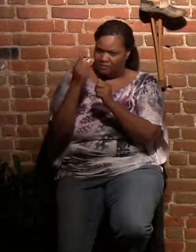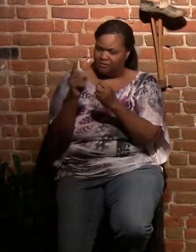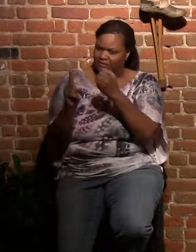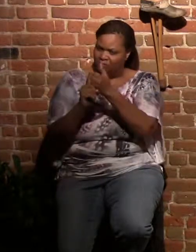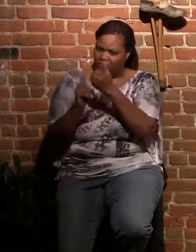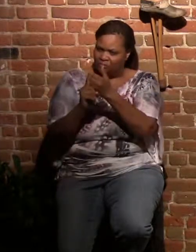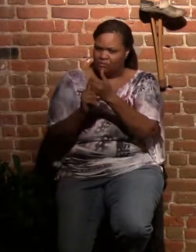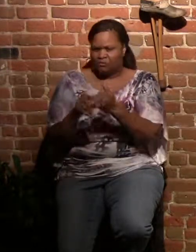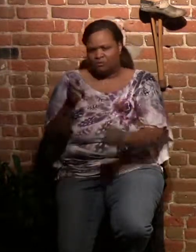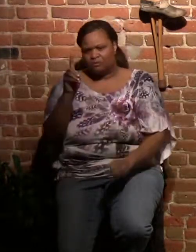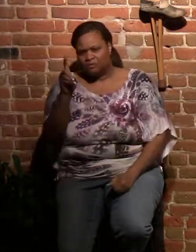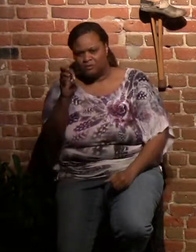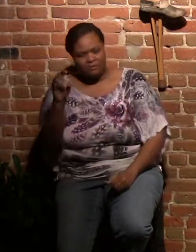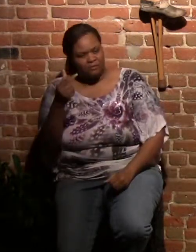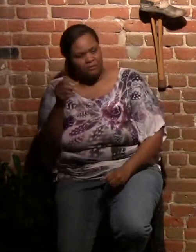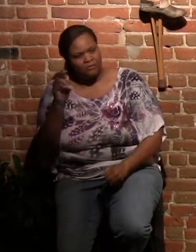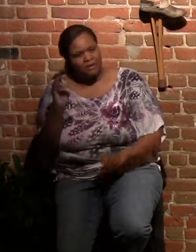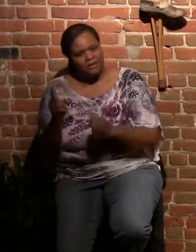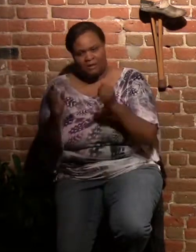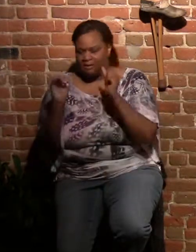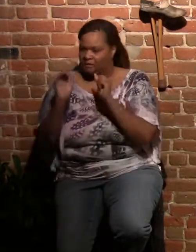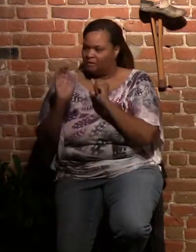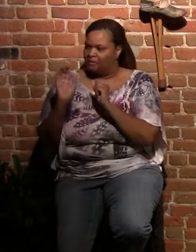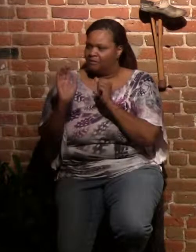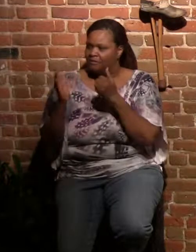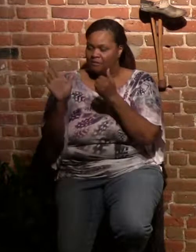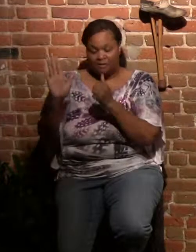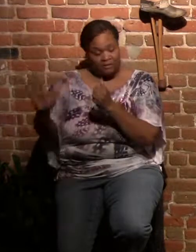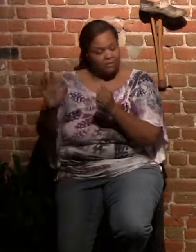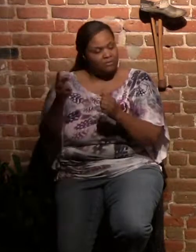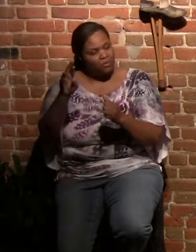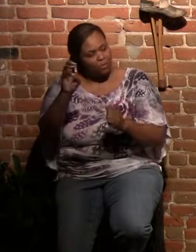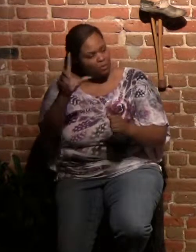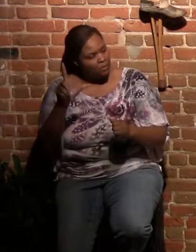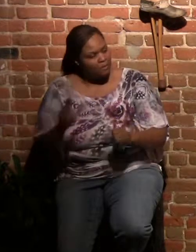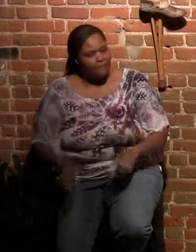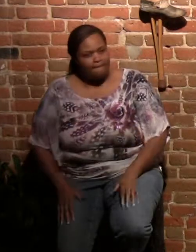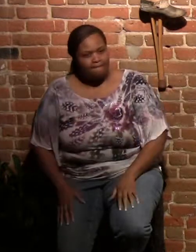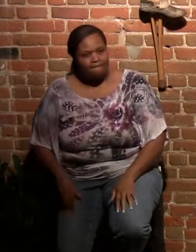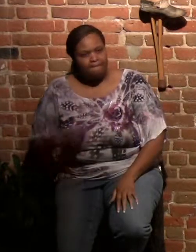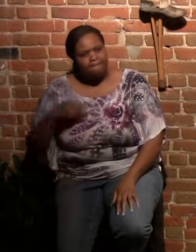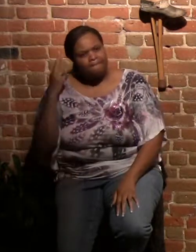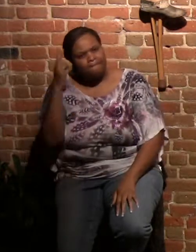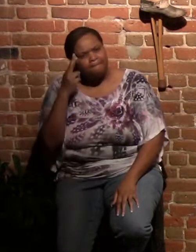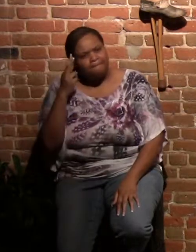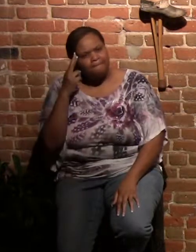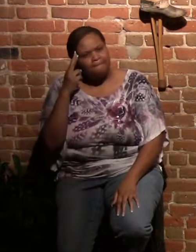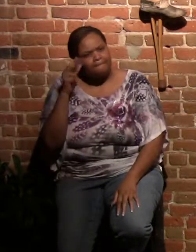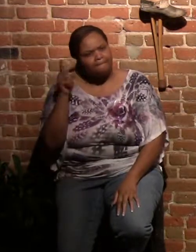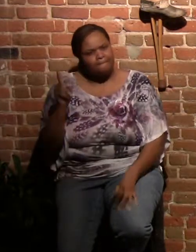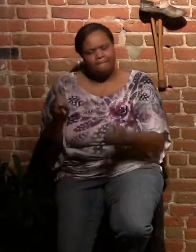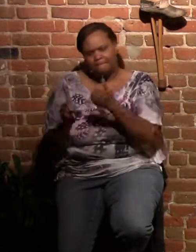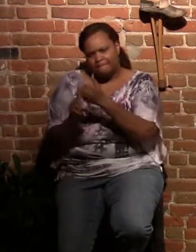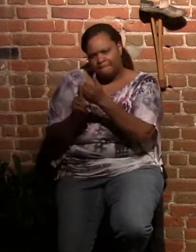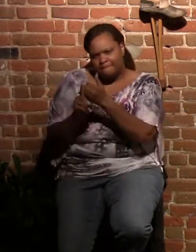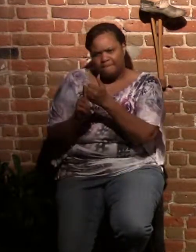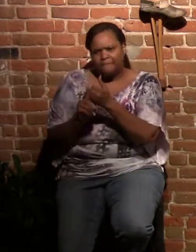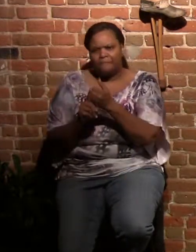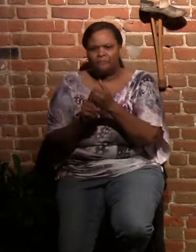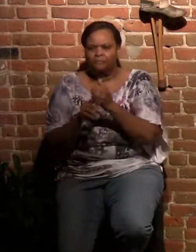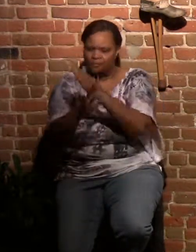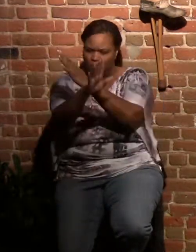in Imagination Celebration, what I finally realized is that the dragon is the protector of the jewels of the